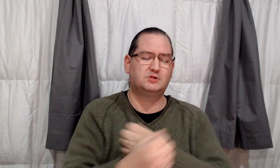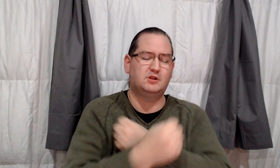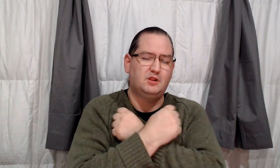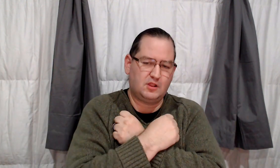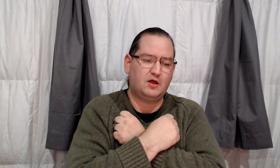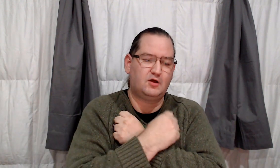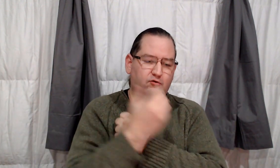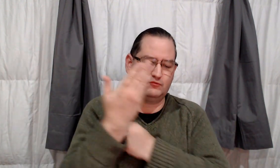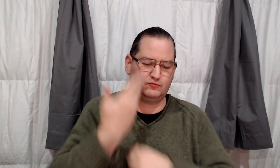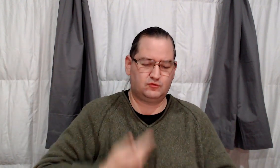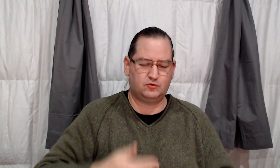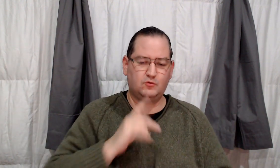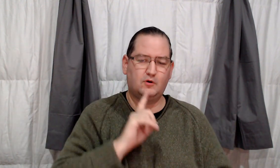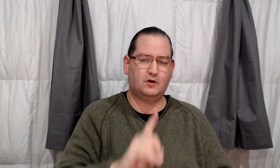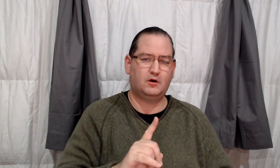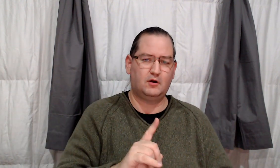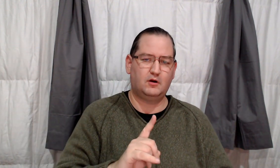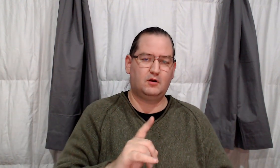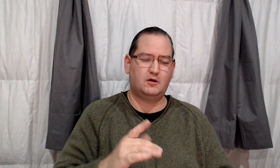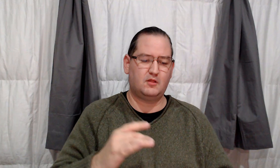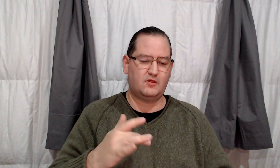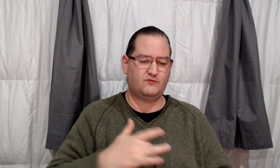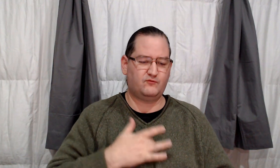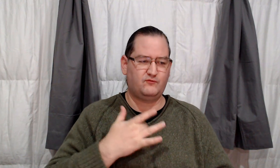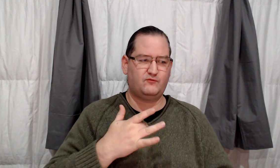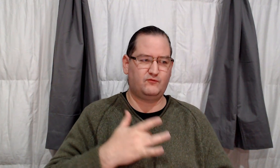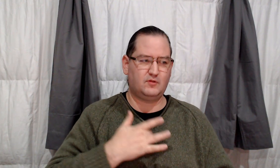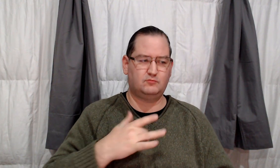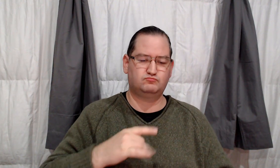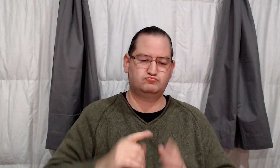day as you get back to full well-being,